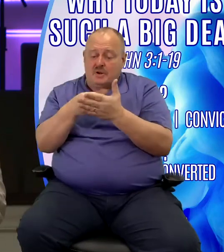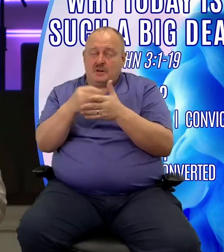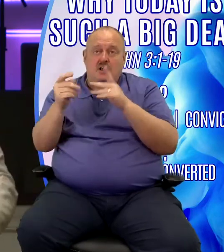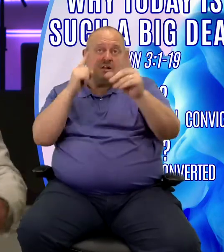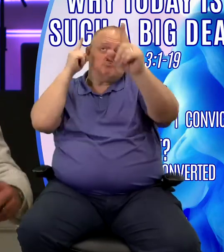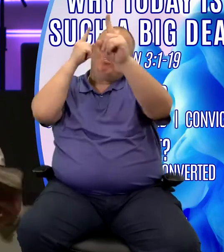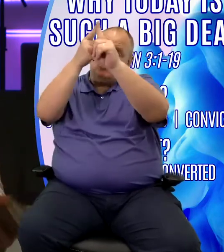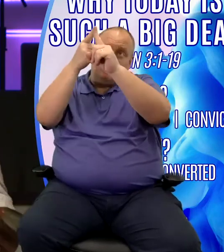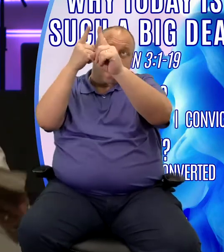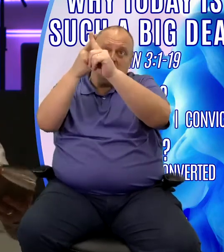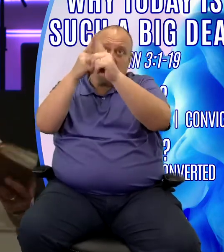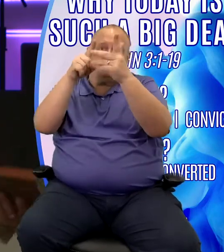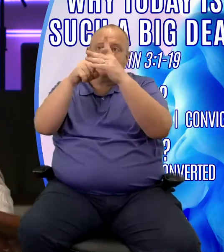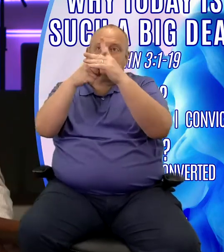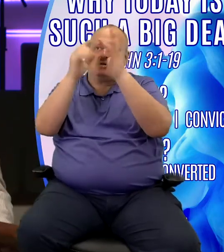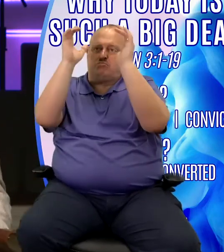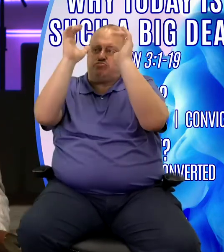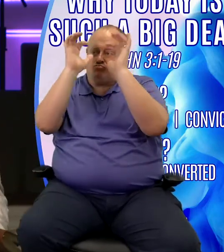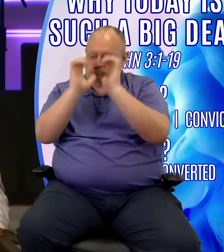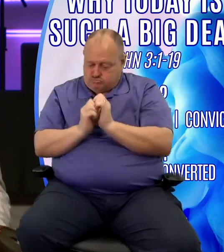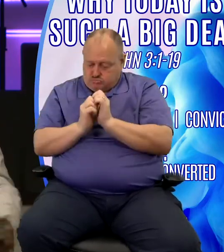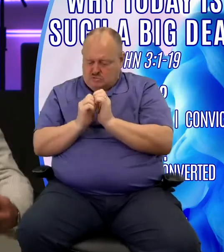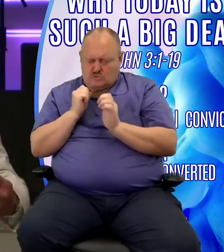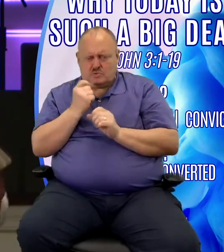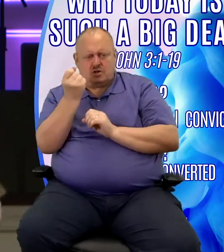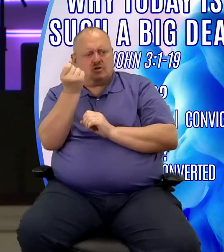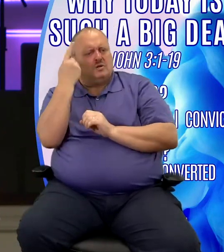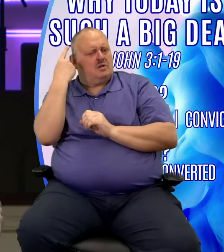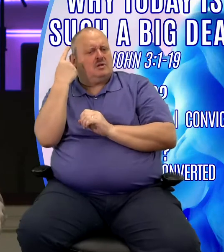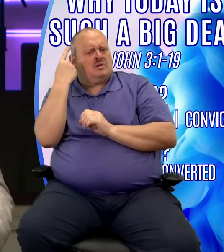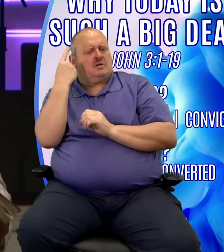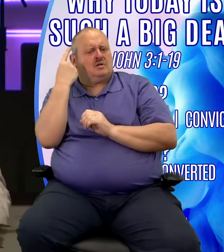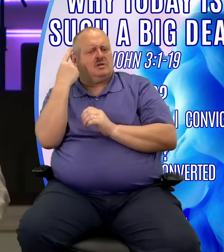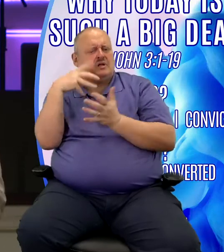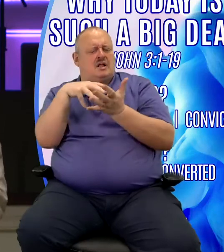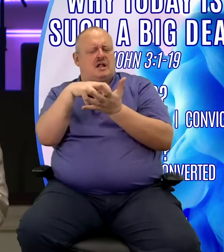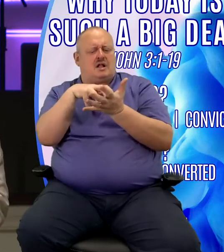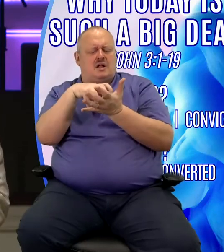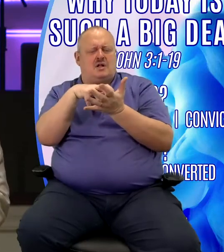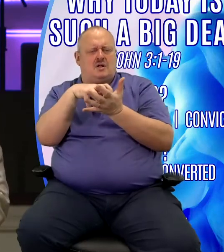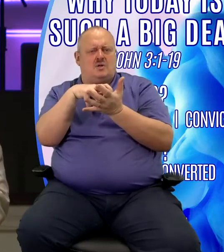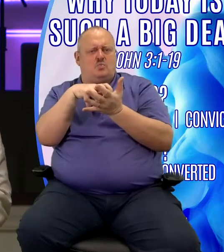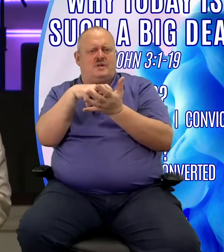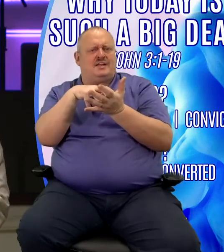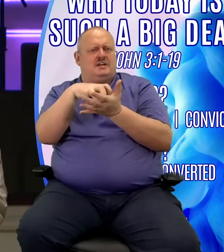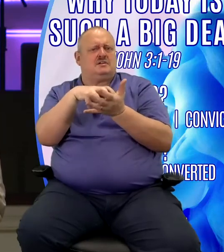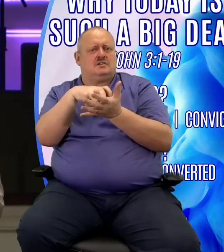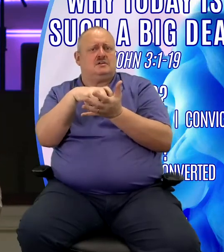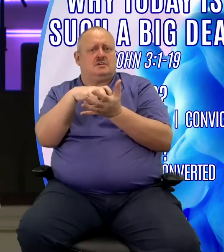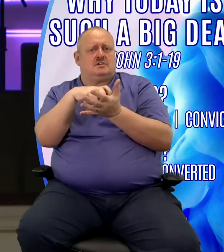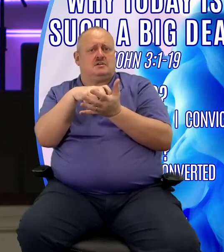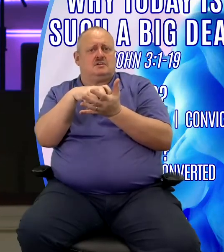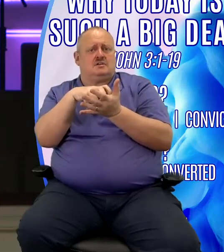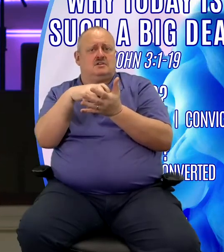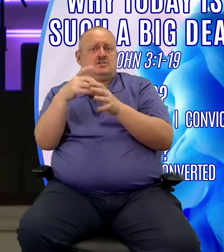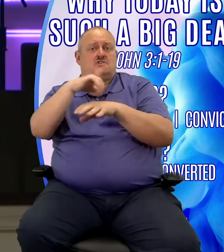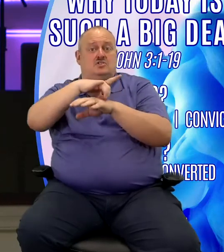the years are beginning to crumble, and we're realizing how frail and fragile the material world